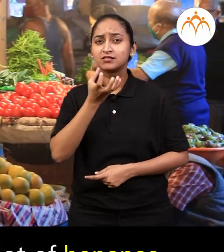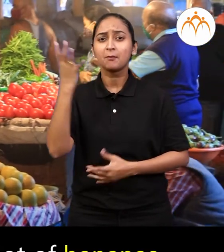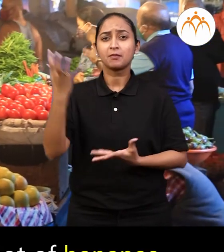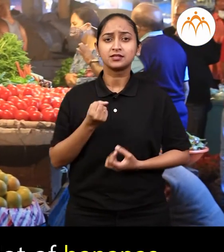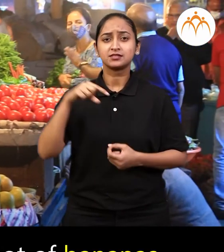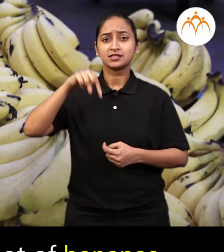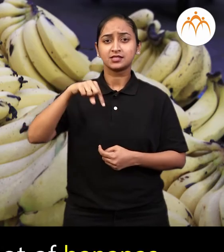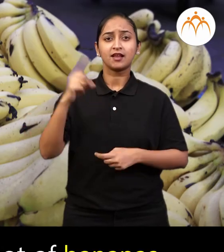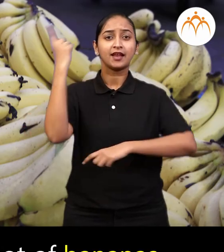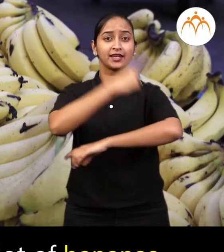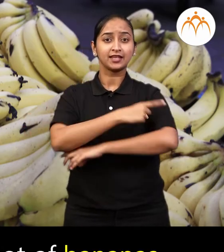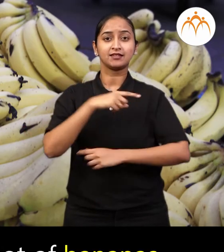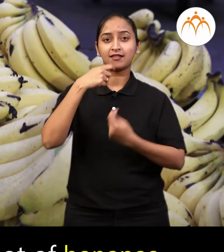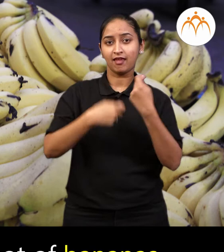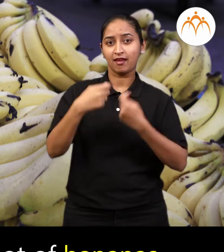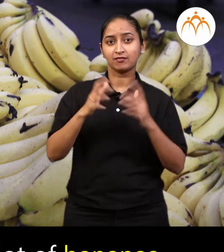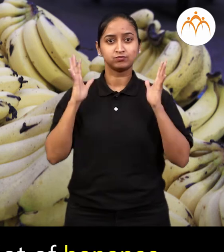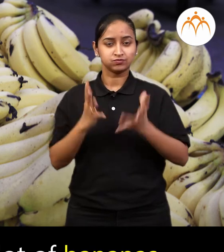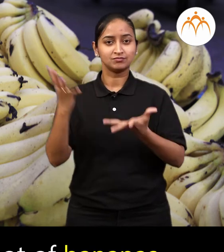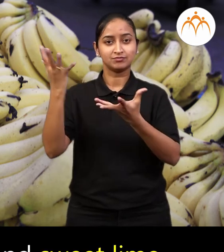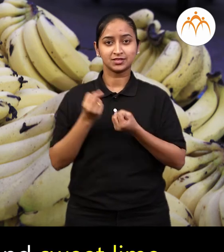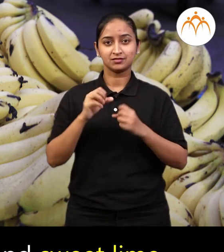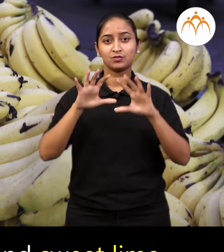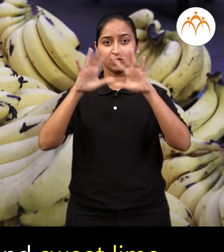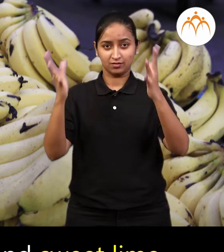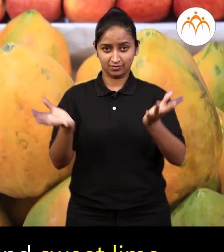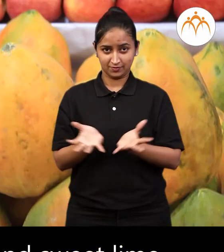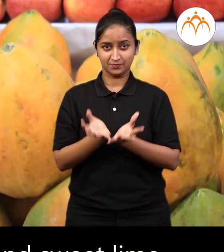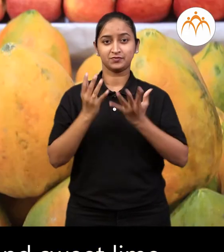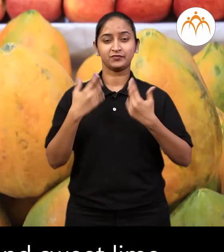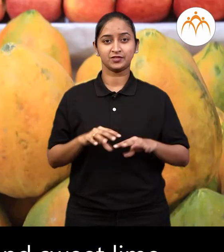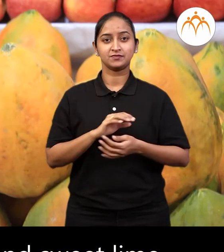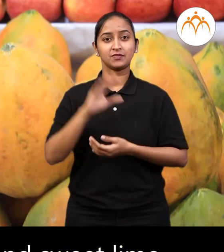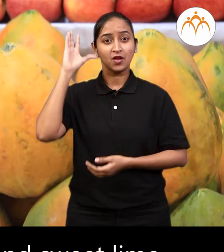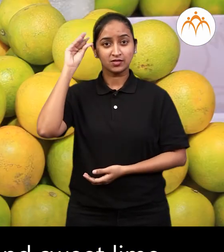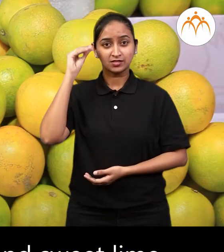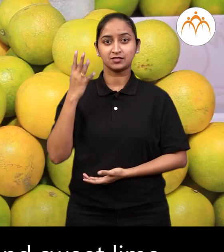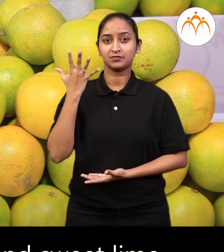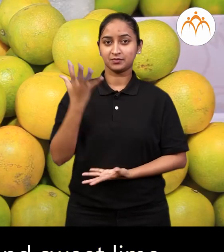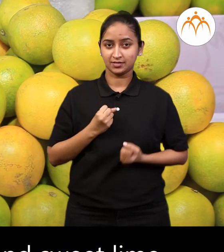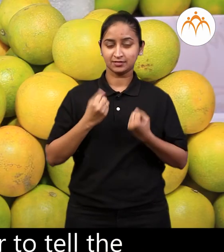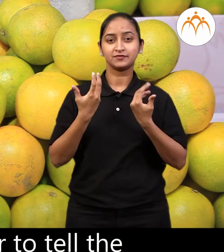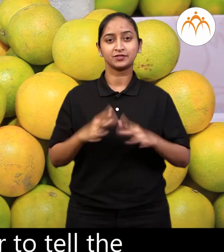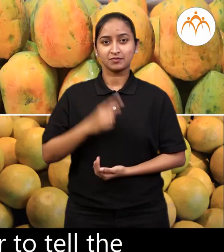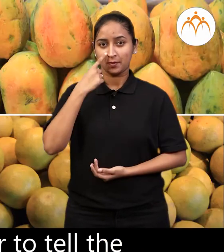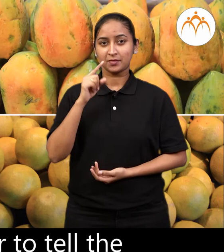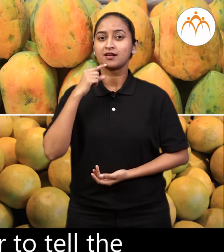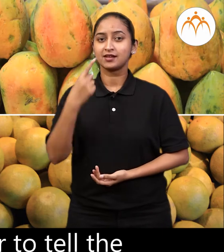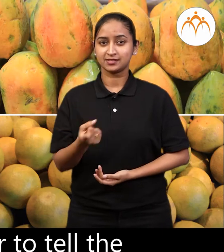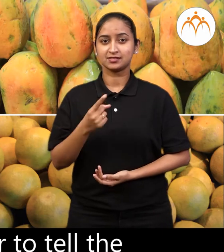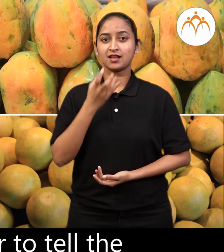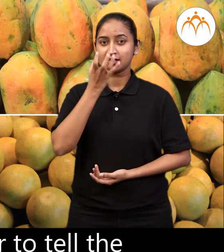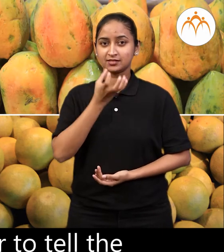Today, he has got a lot of bananas. He has got papaya and sweet lime.